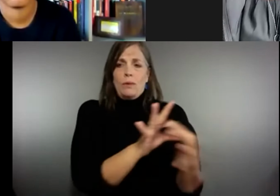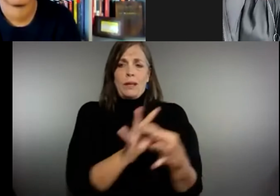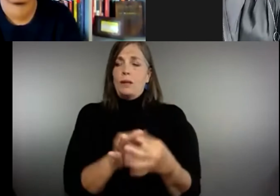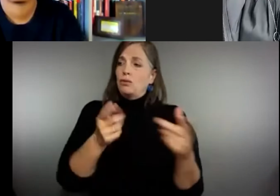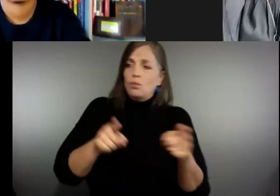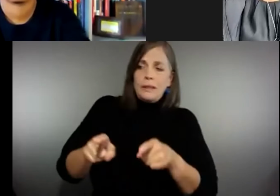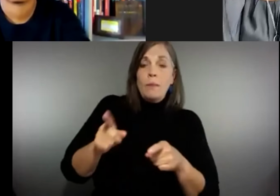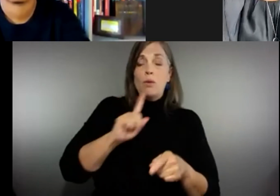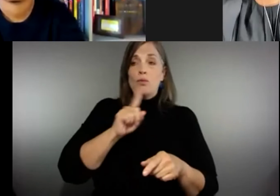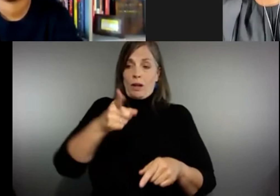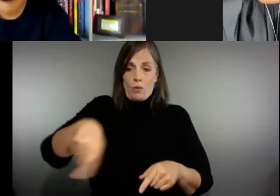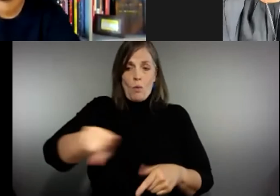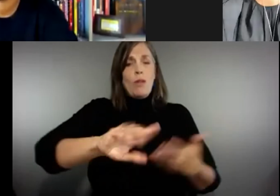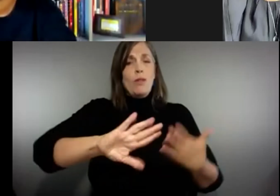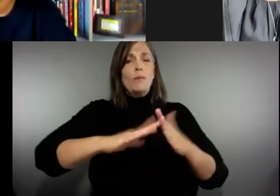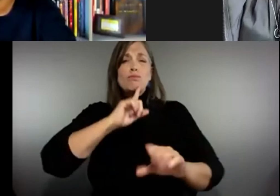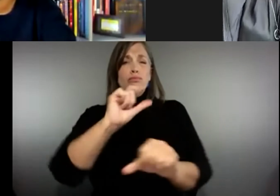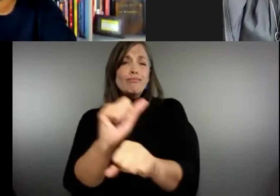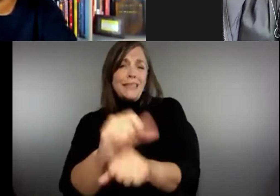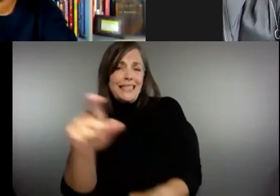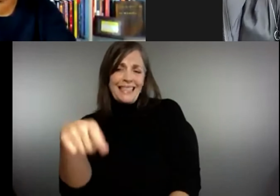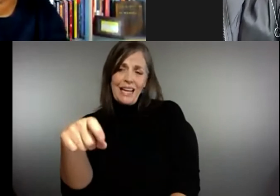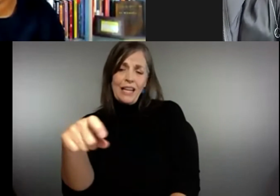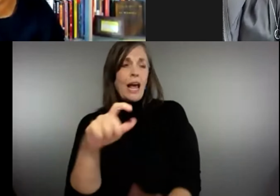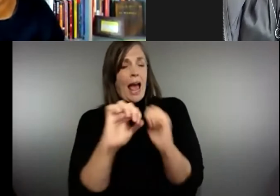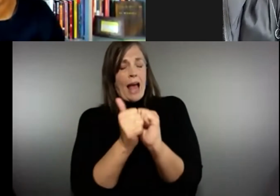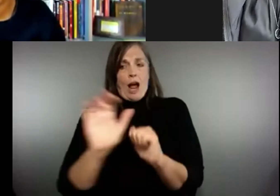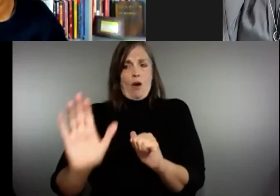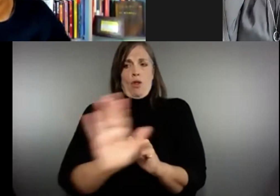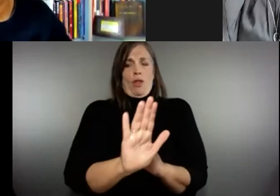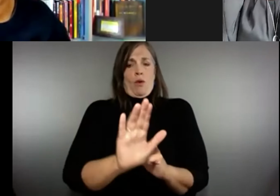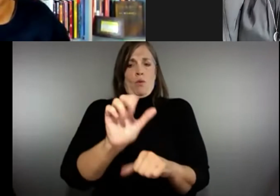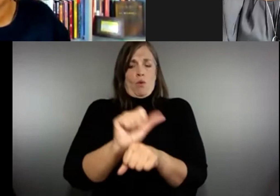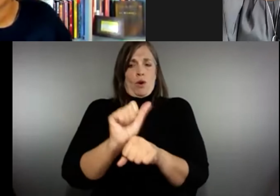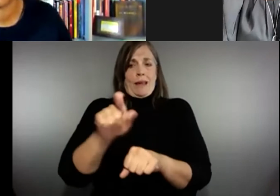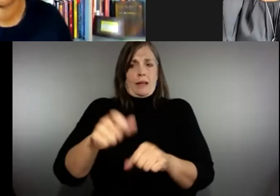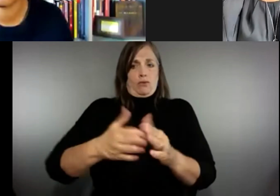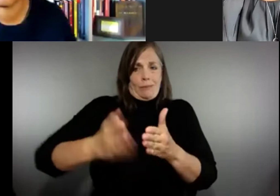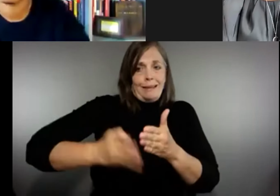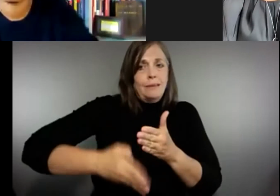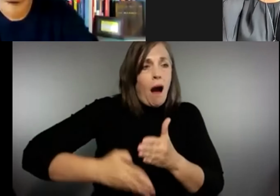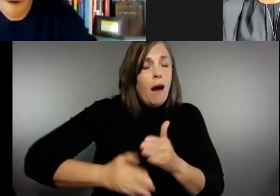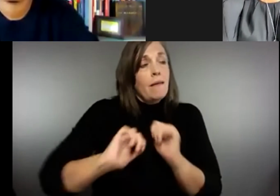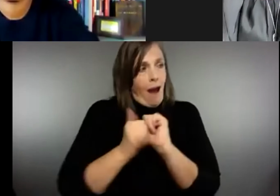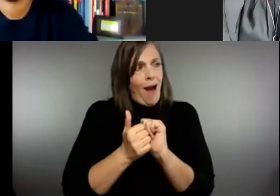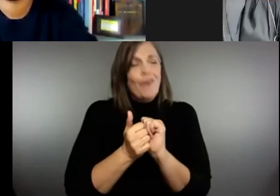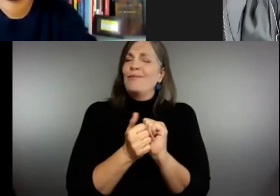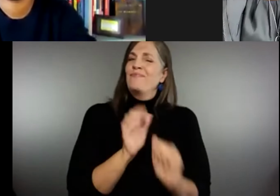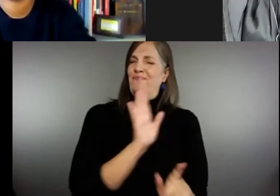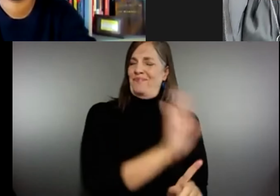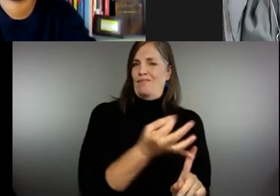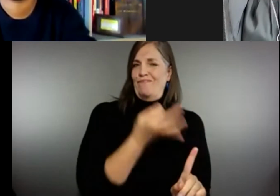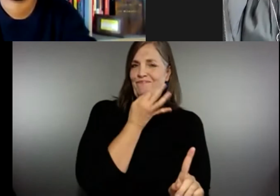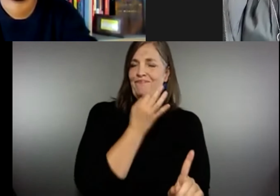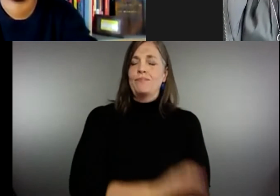communities really need and in terms of how to get that work done and so you know what we're talking about is a morales administration